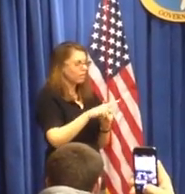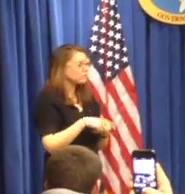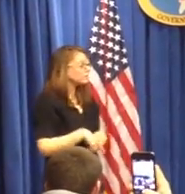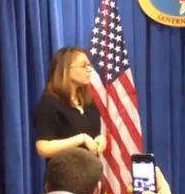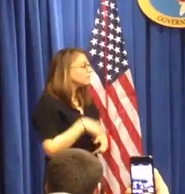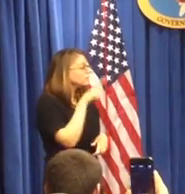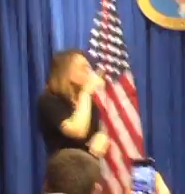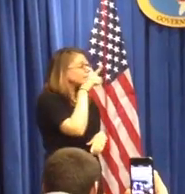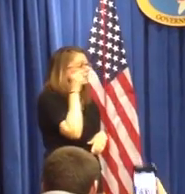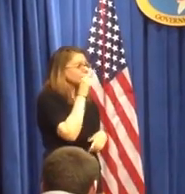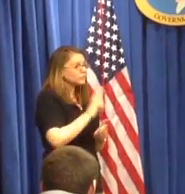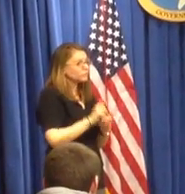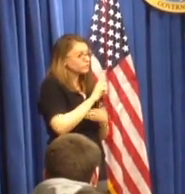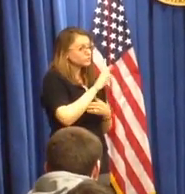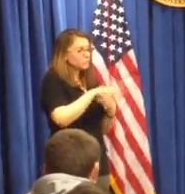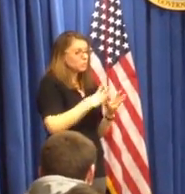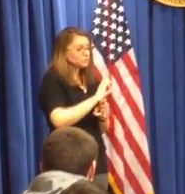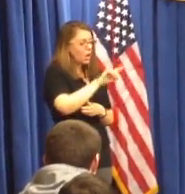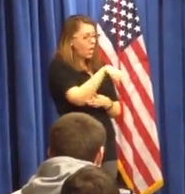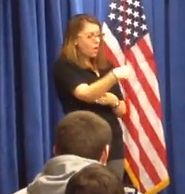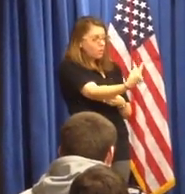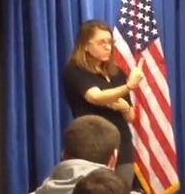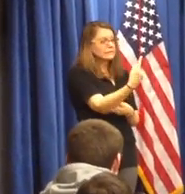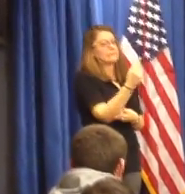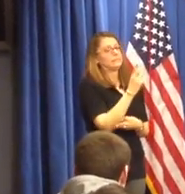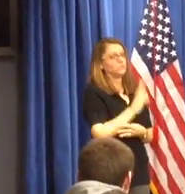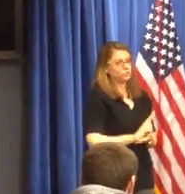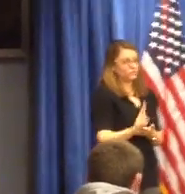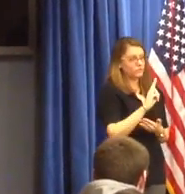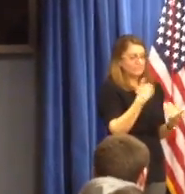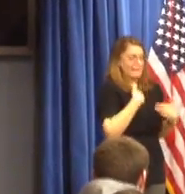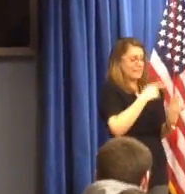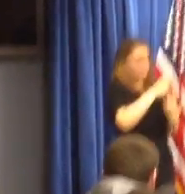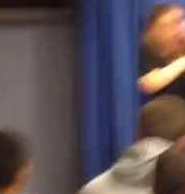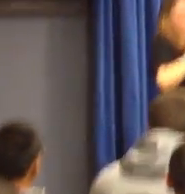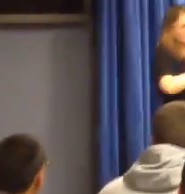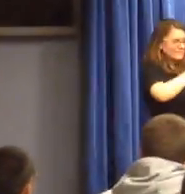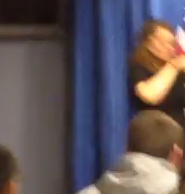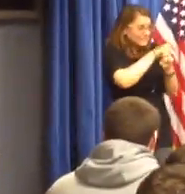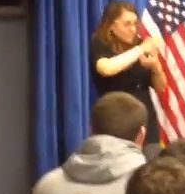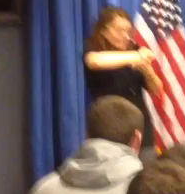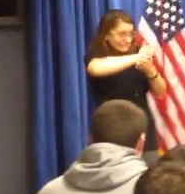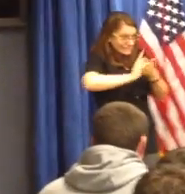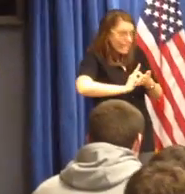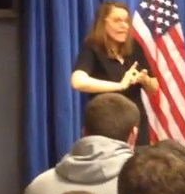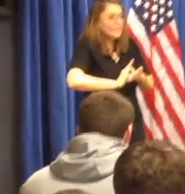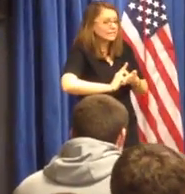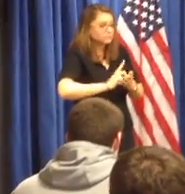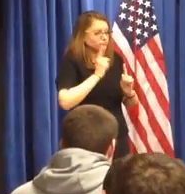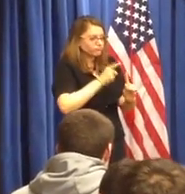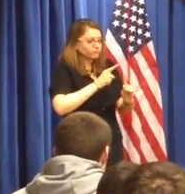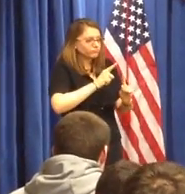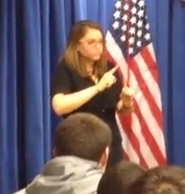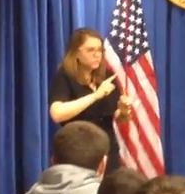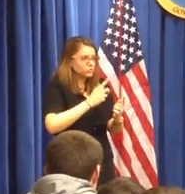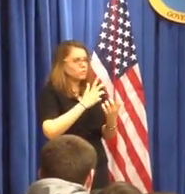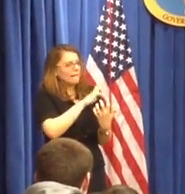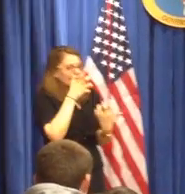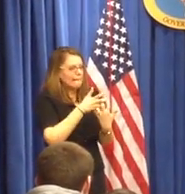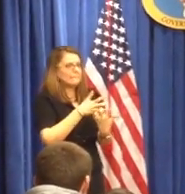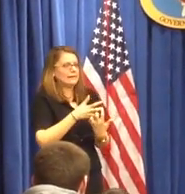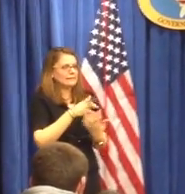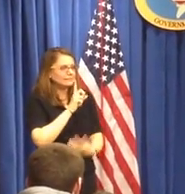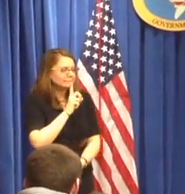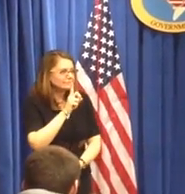Gallaudet University is the world's only university with programs specifically designed to accommodate deaf